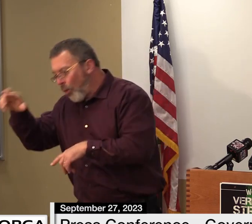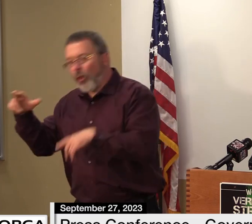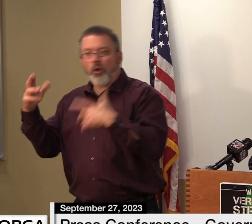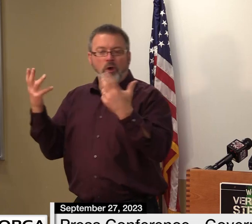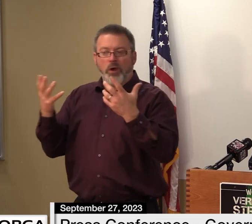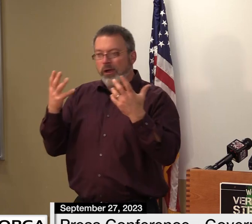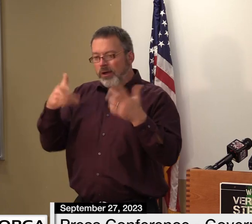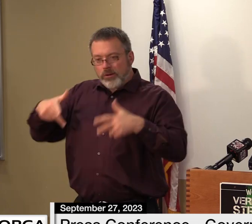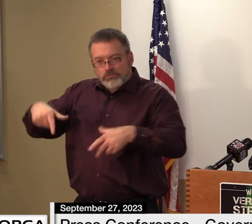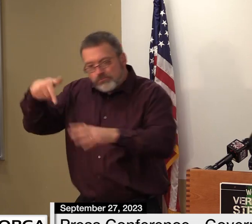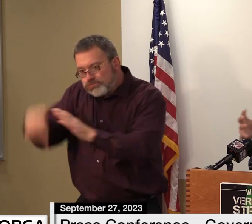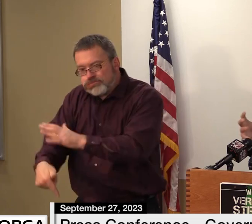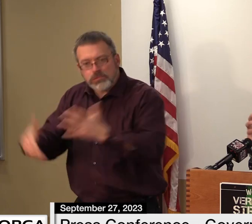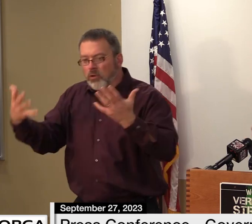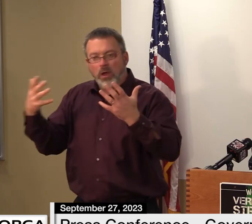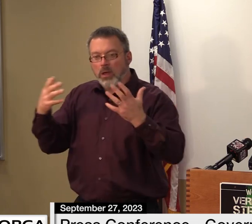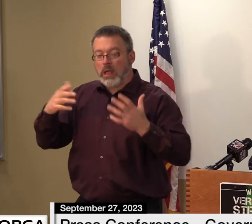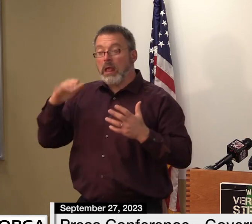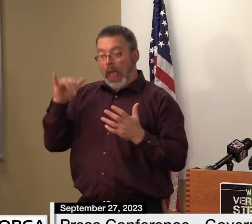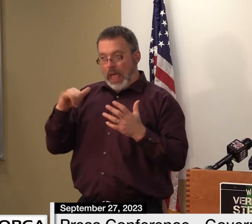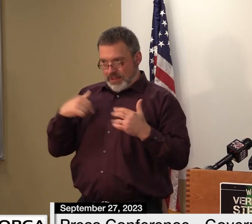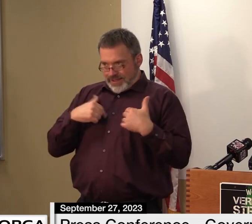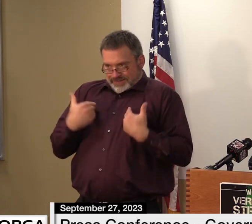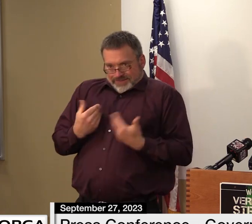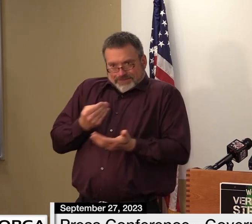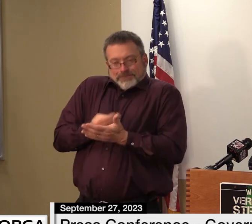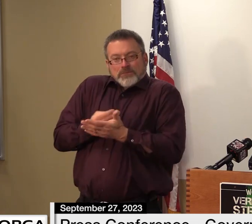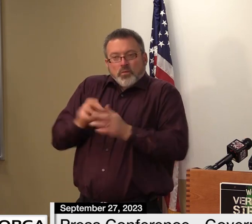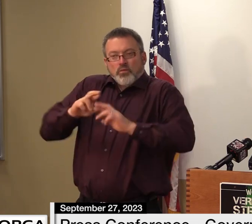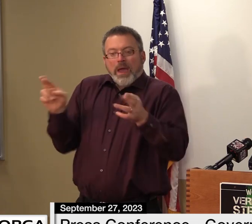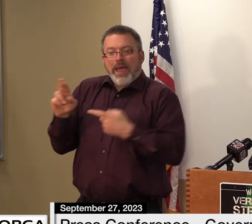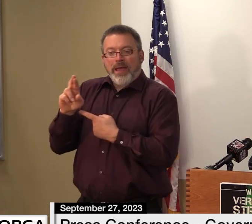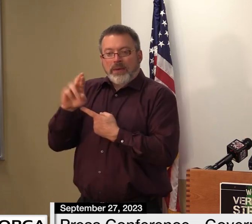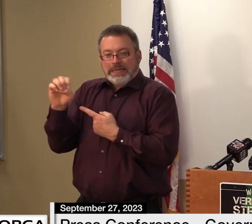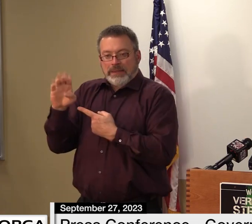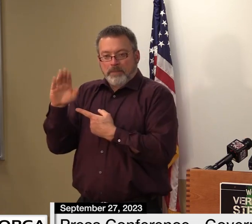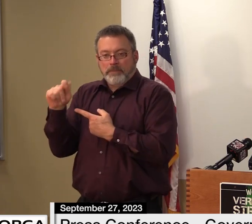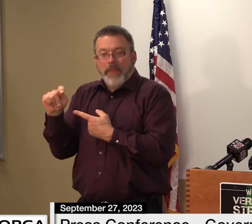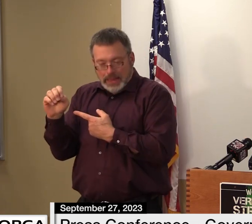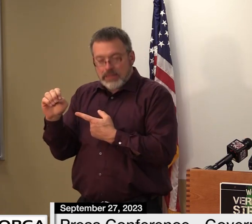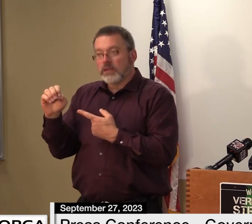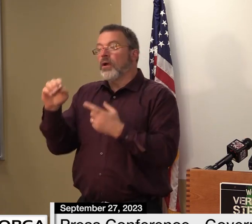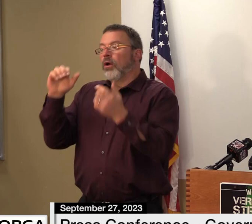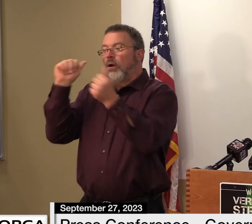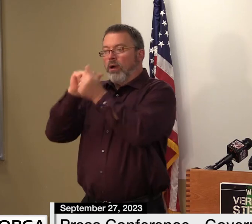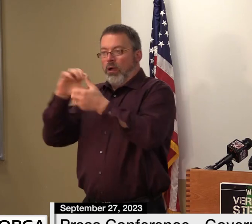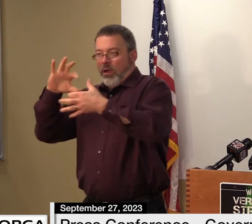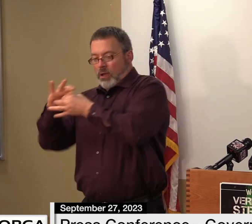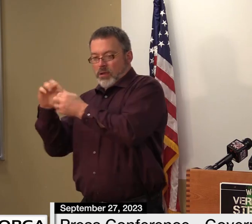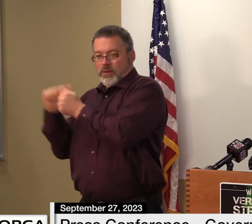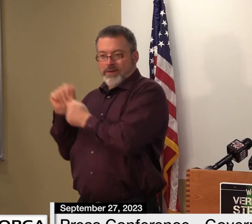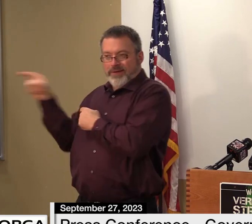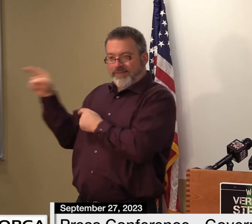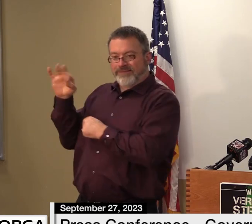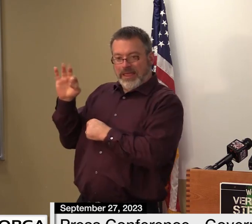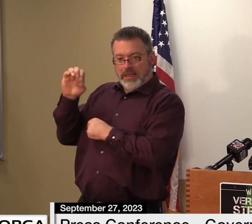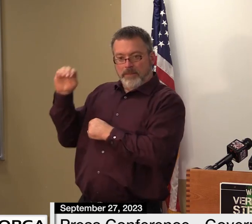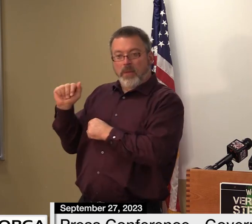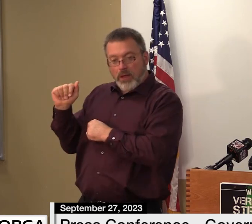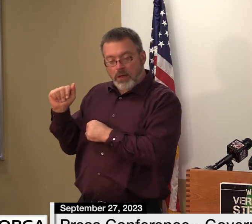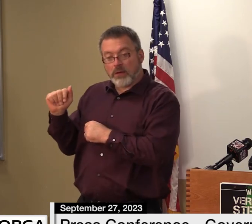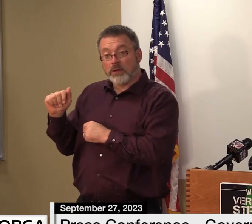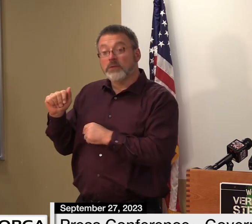Those rebates interact with the FEMA process. And the E-Board saw fit